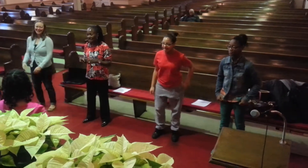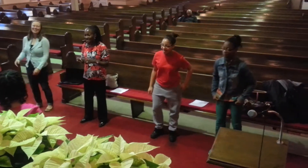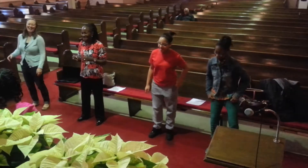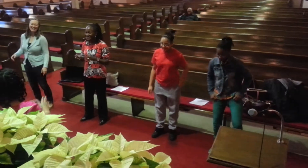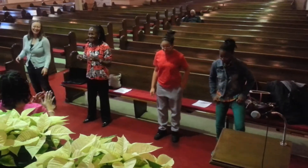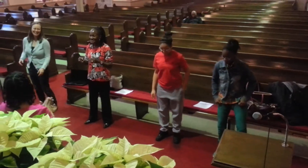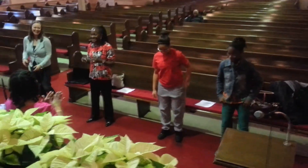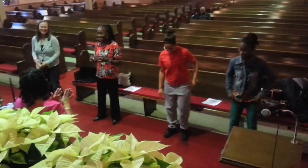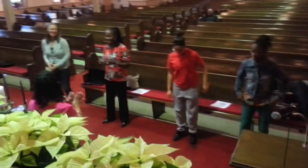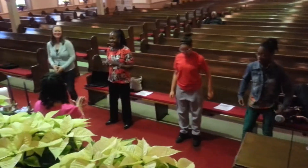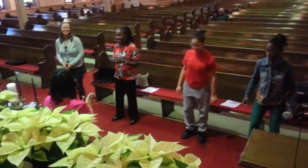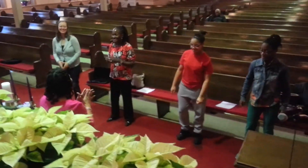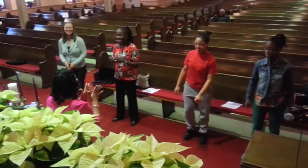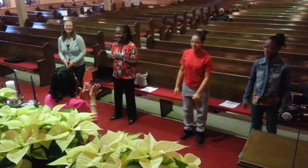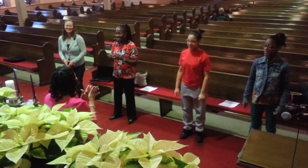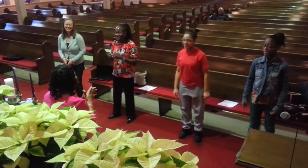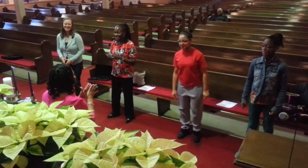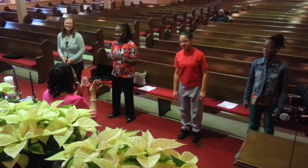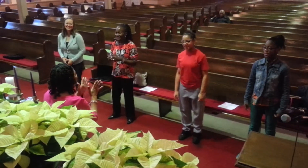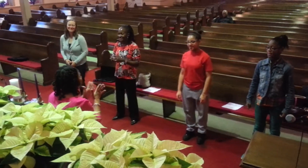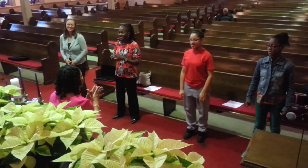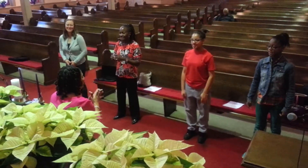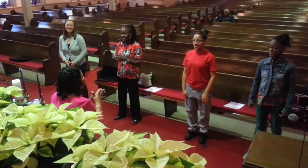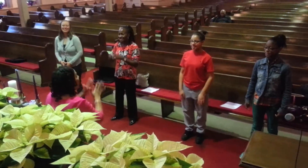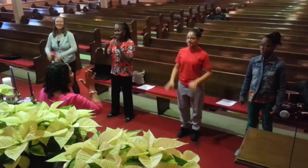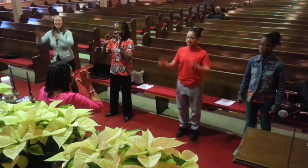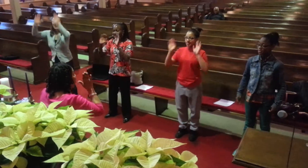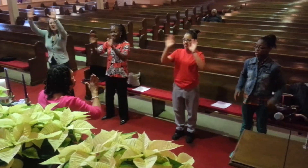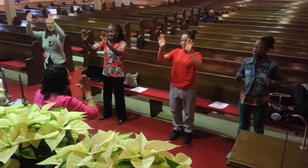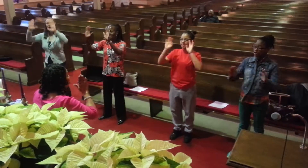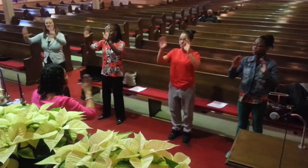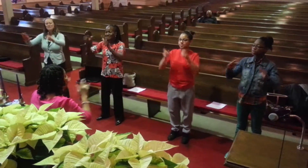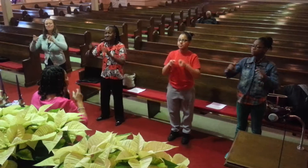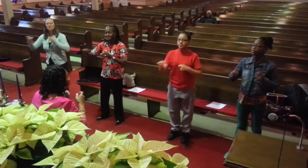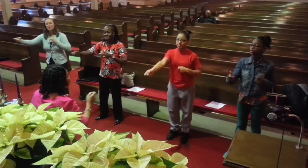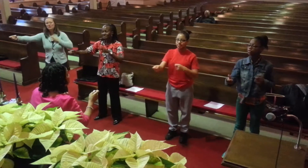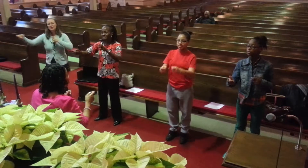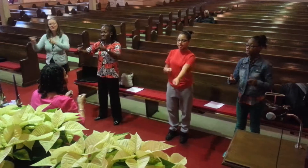okay? 1, 2, awesome ruler. Awesome ruler.